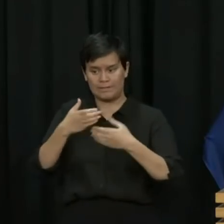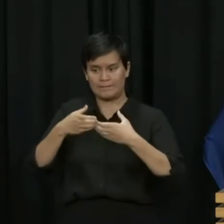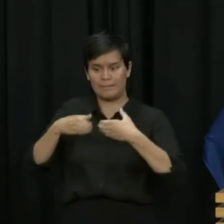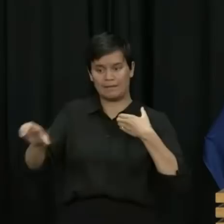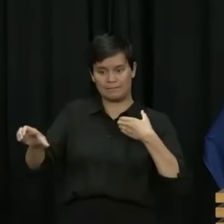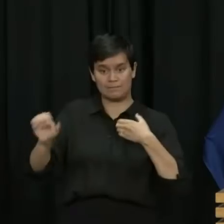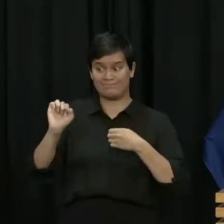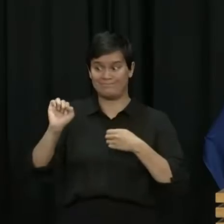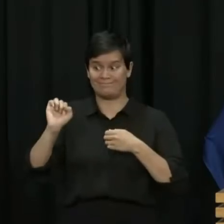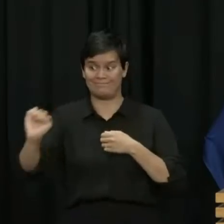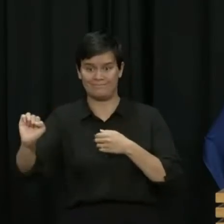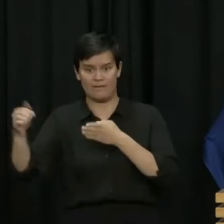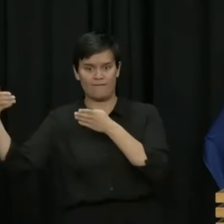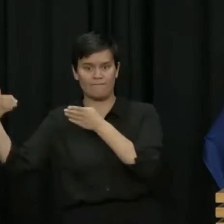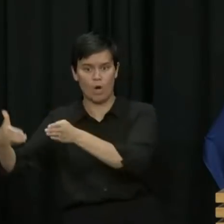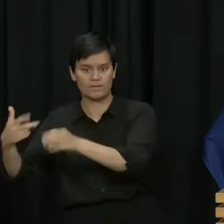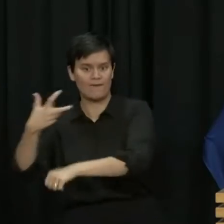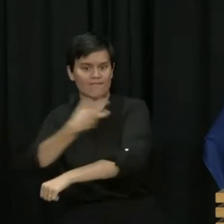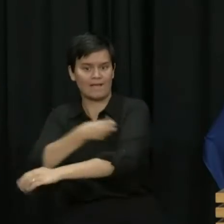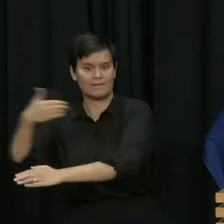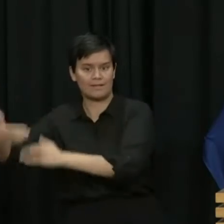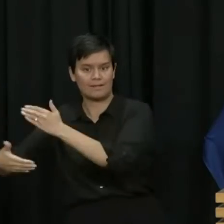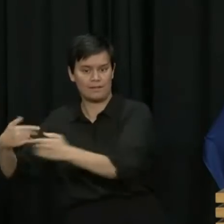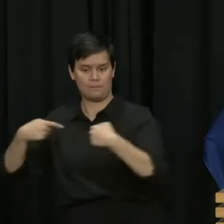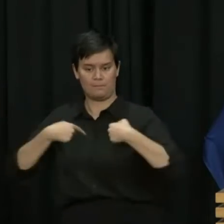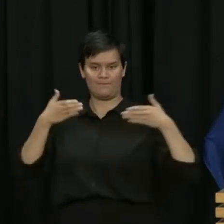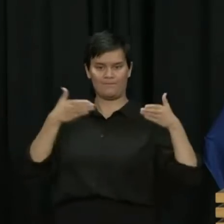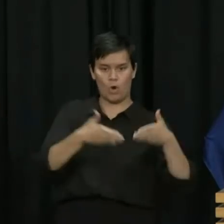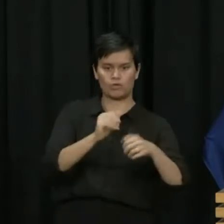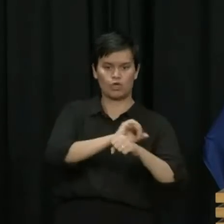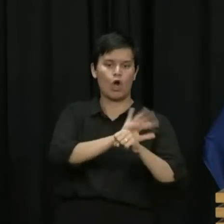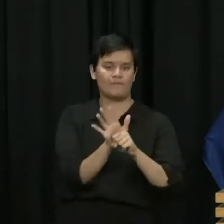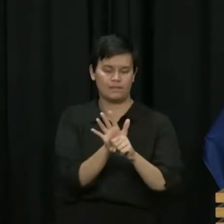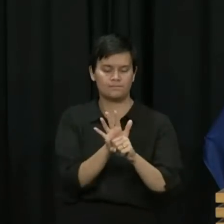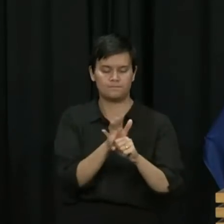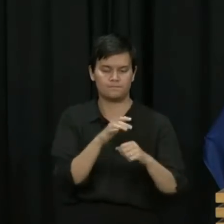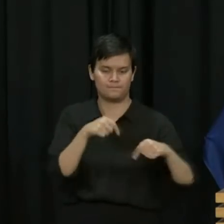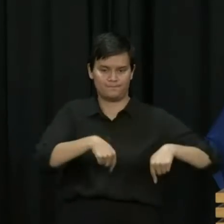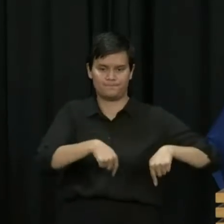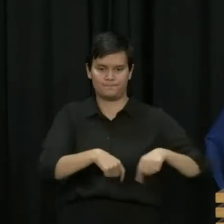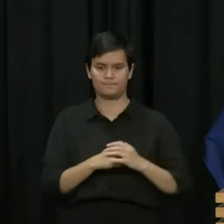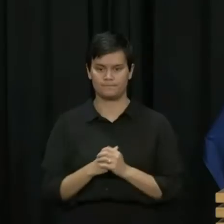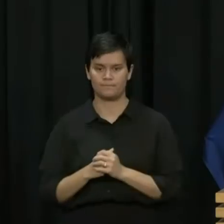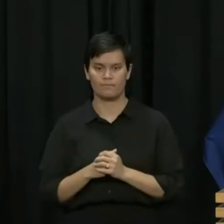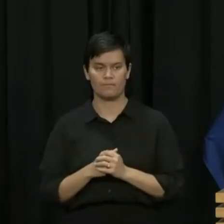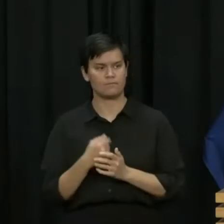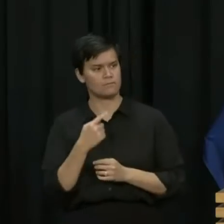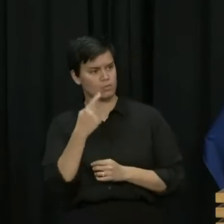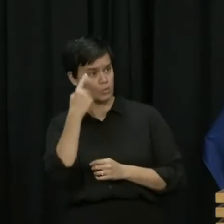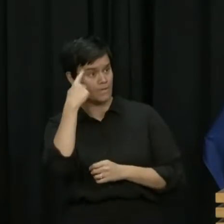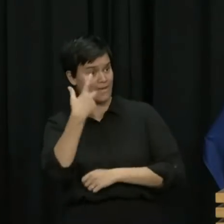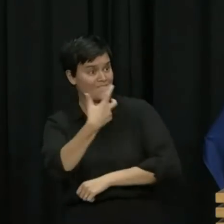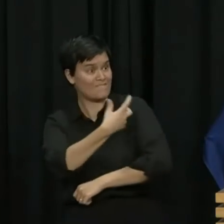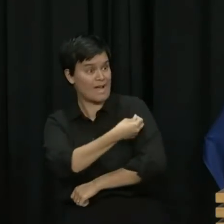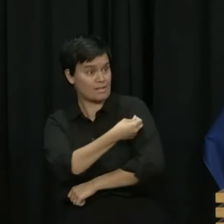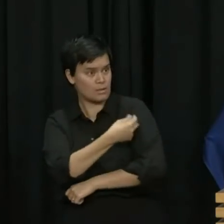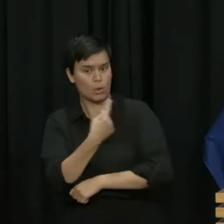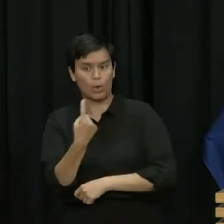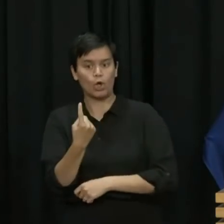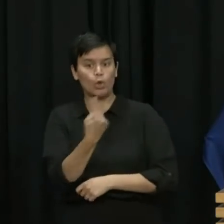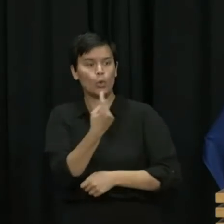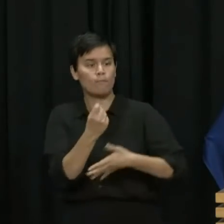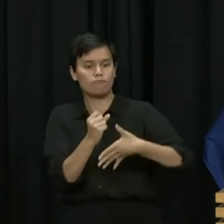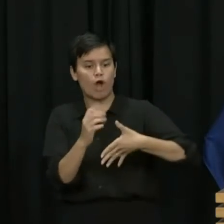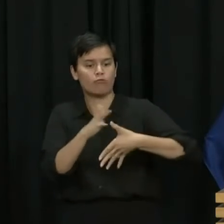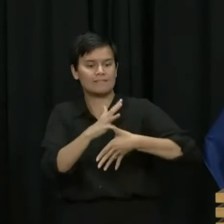the response and she's focused on continuing the work on the vaccine. So, will it produce like any late changes in prioritisations of who should get the vaccine?